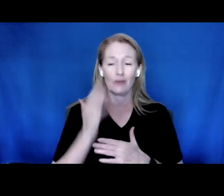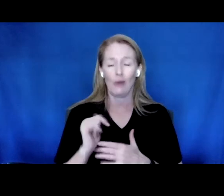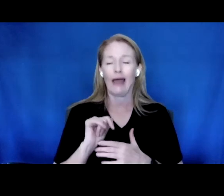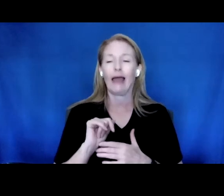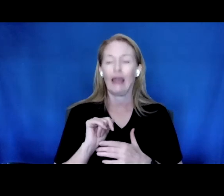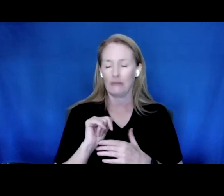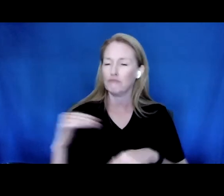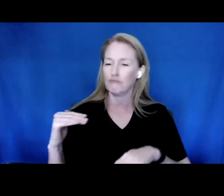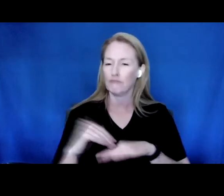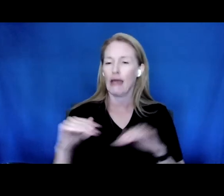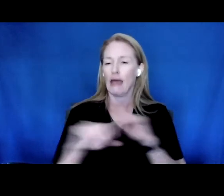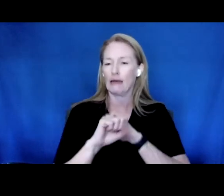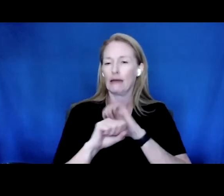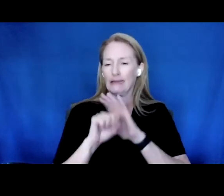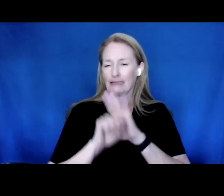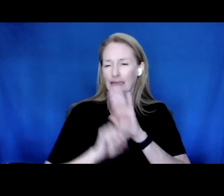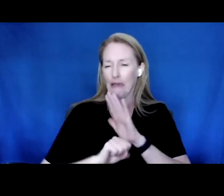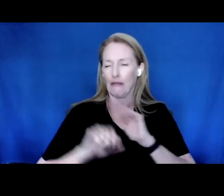question, thank you.